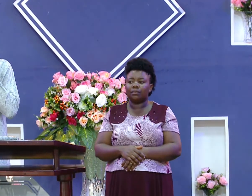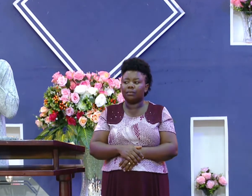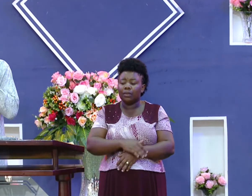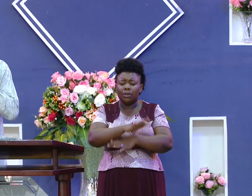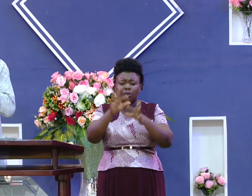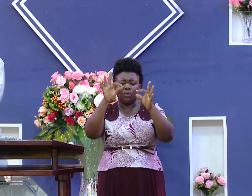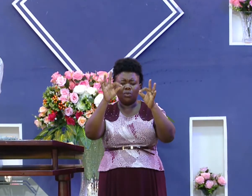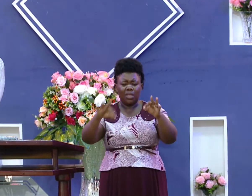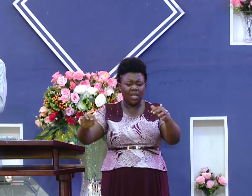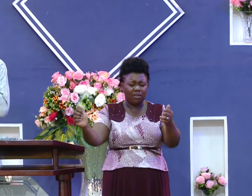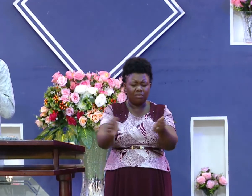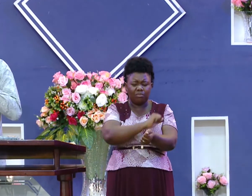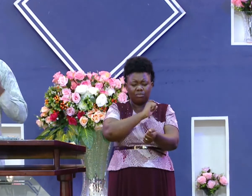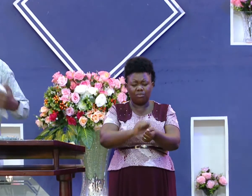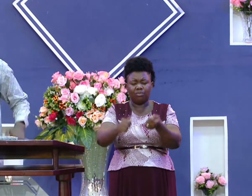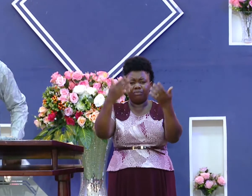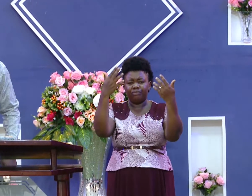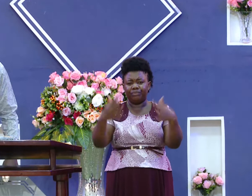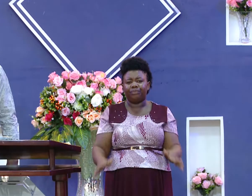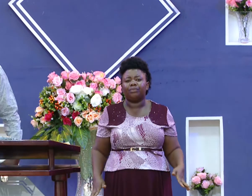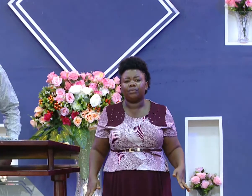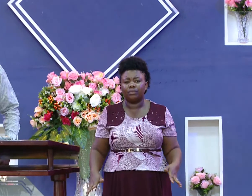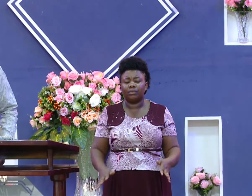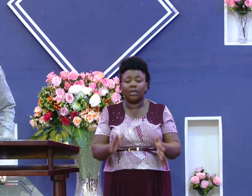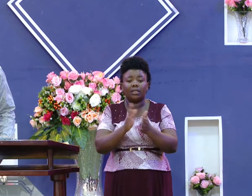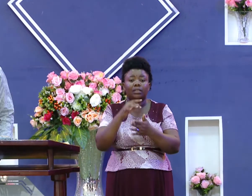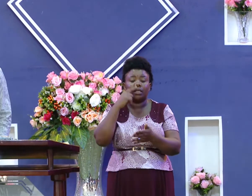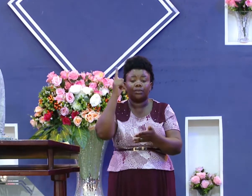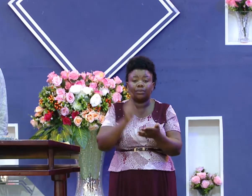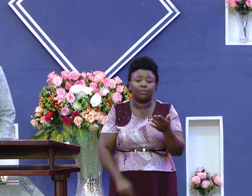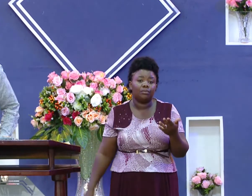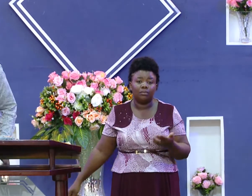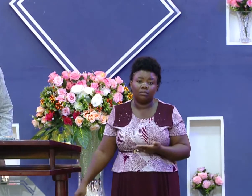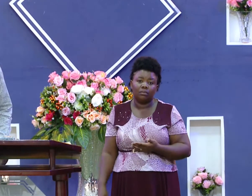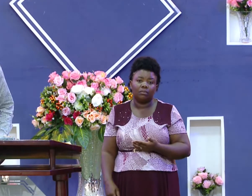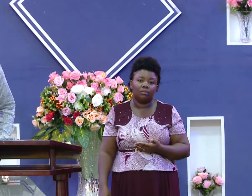beginning, everything was finished. And he said,